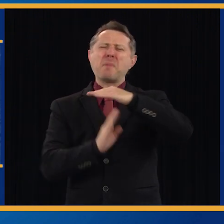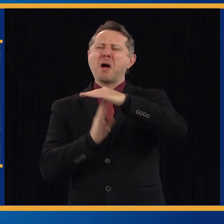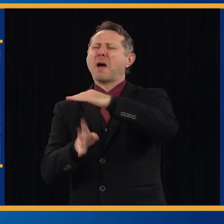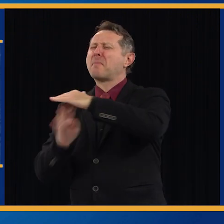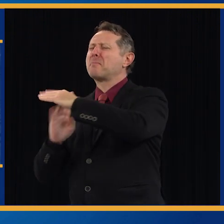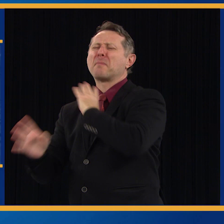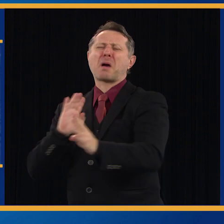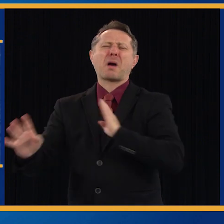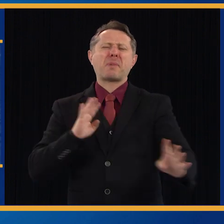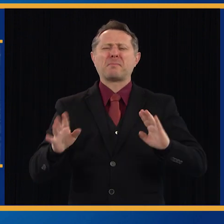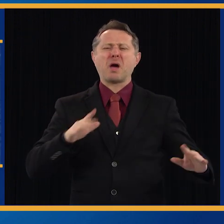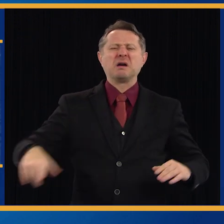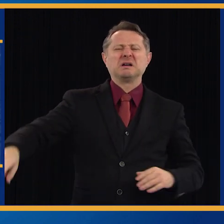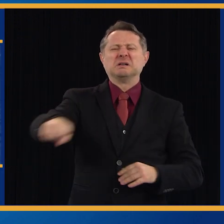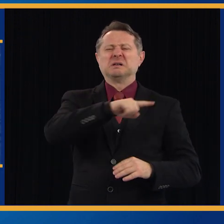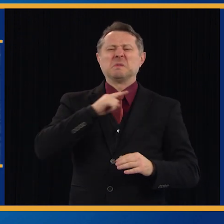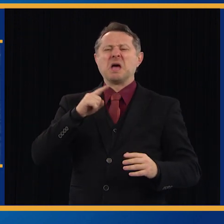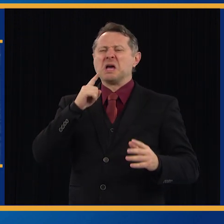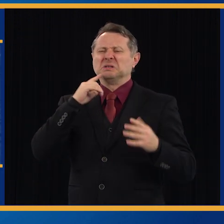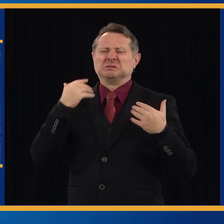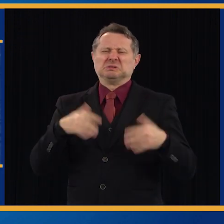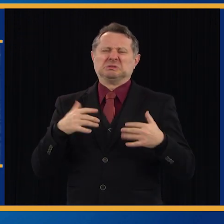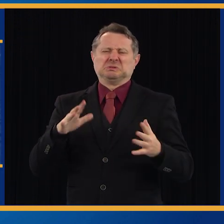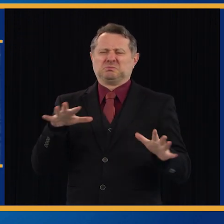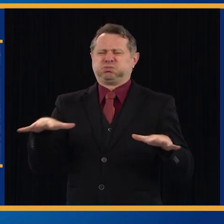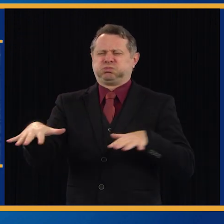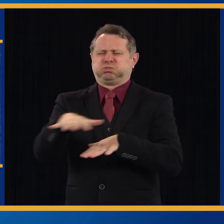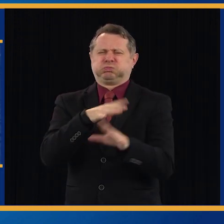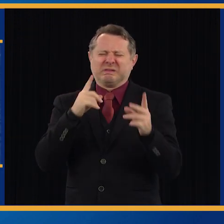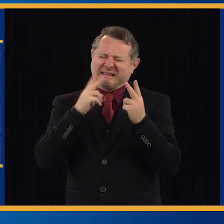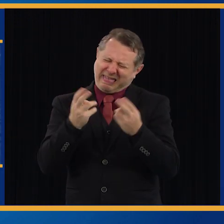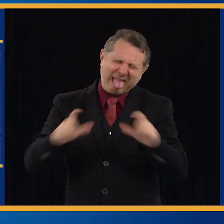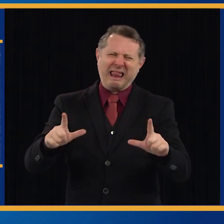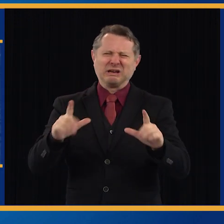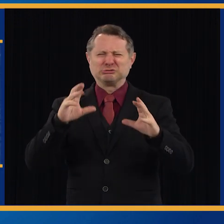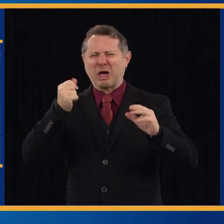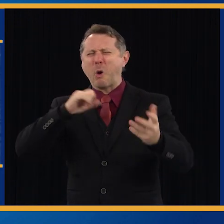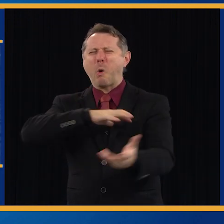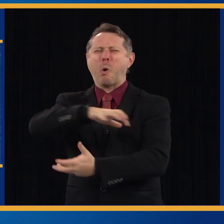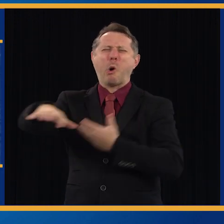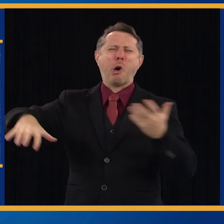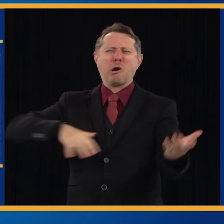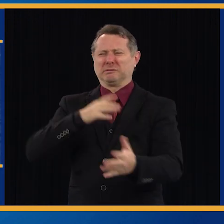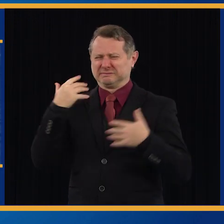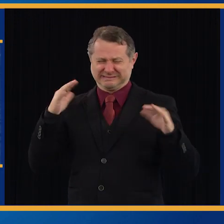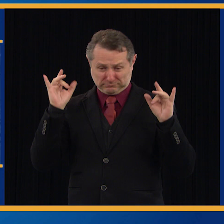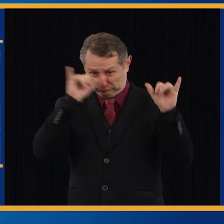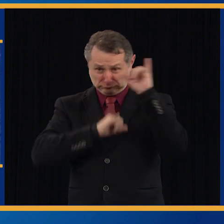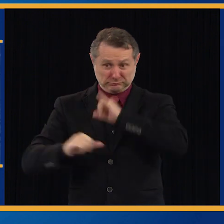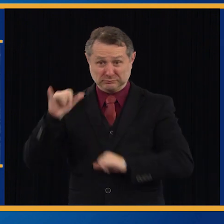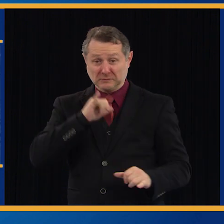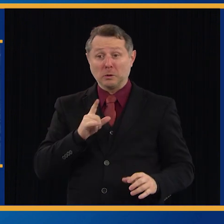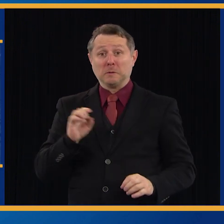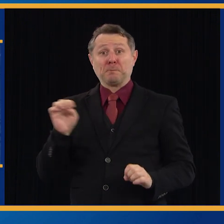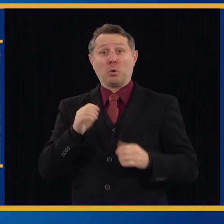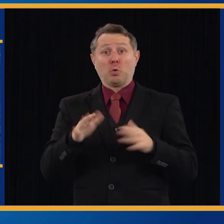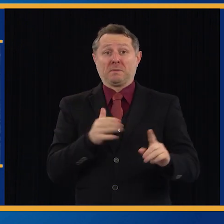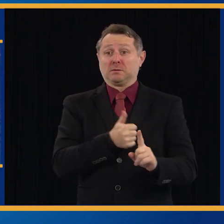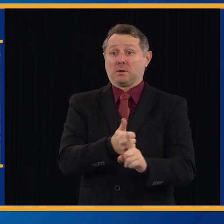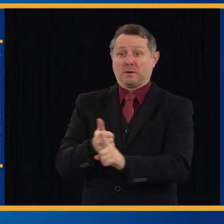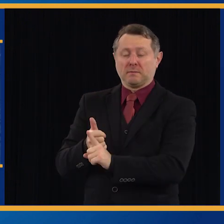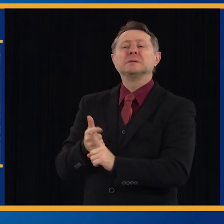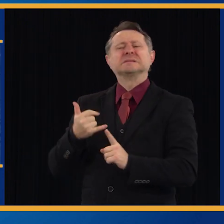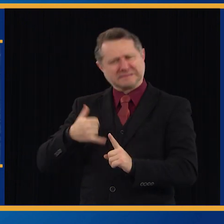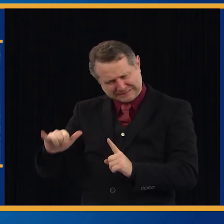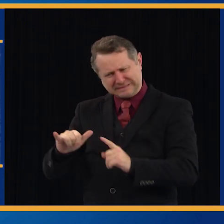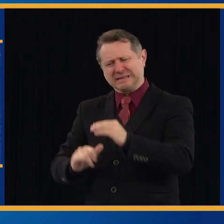was hellish. And the emergency rooms are still at or over capacity, but it's better than